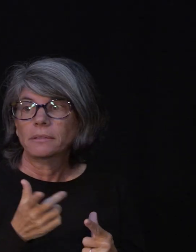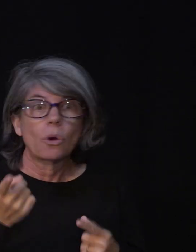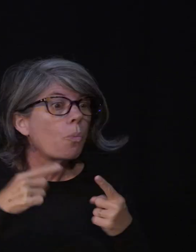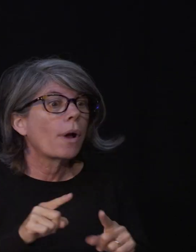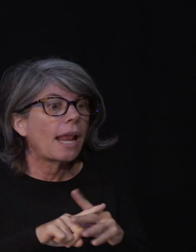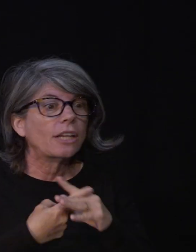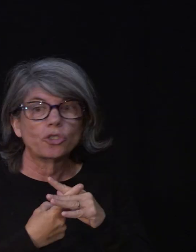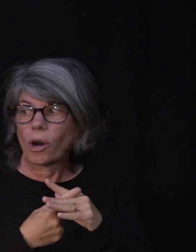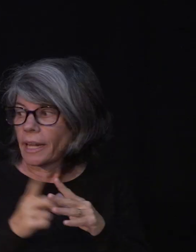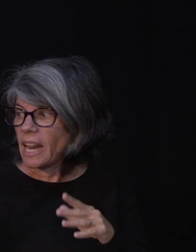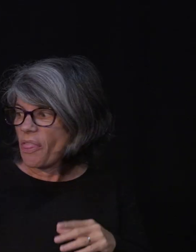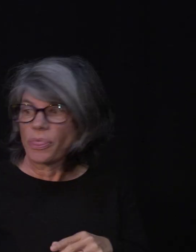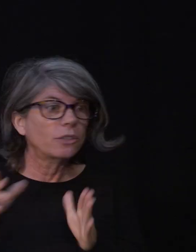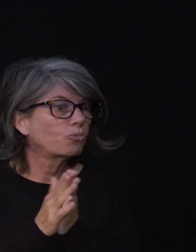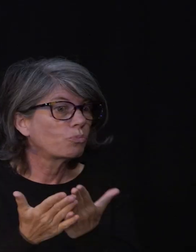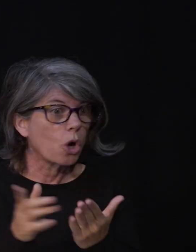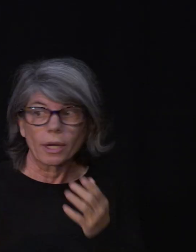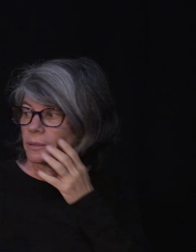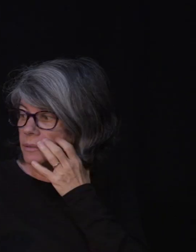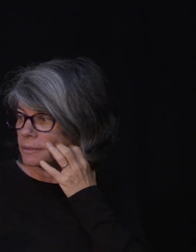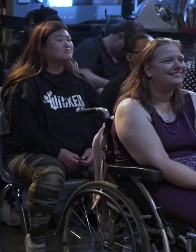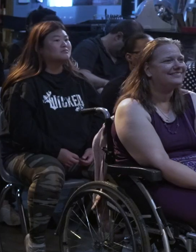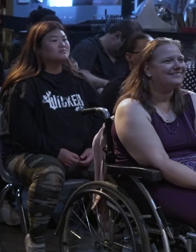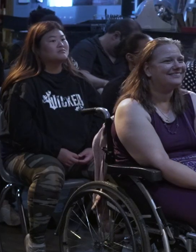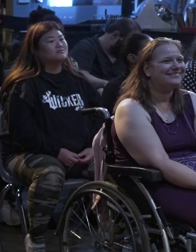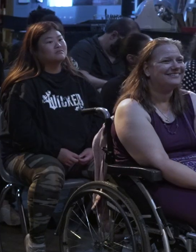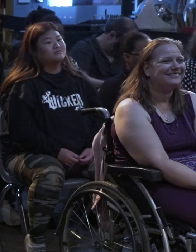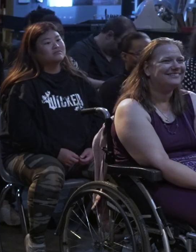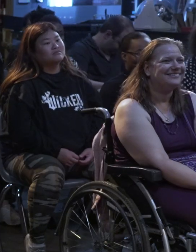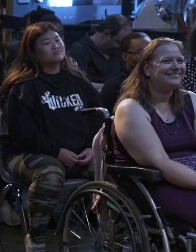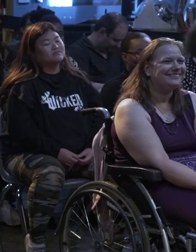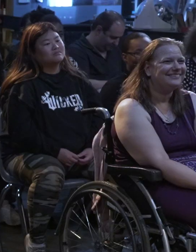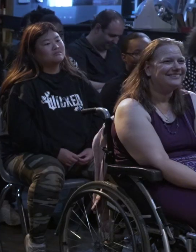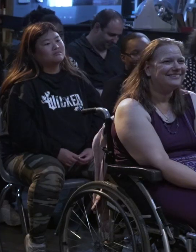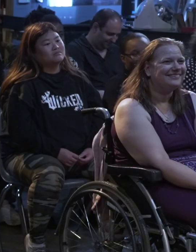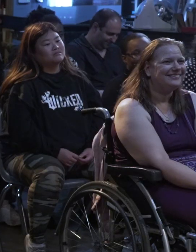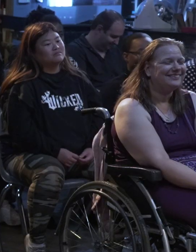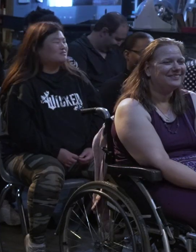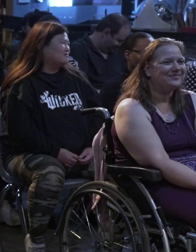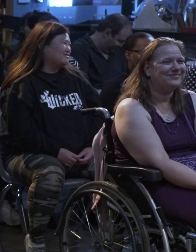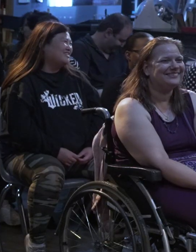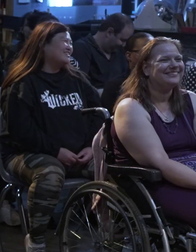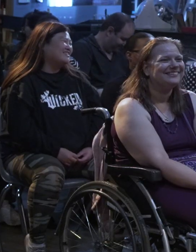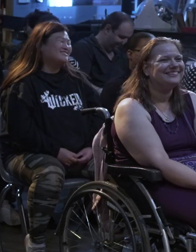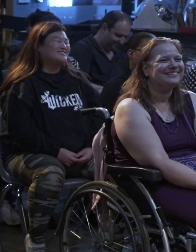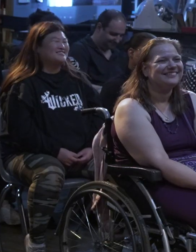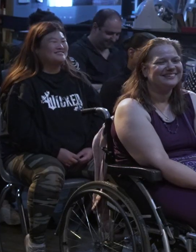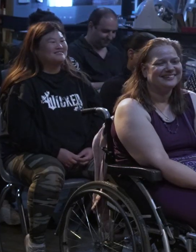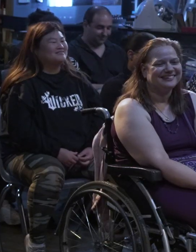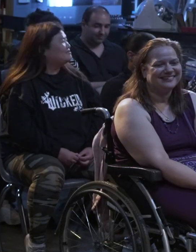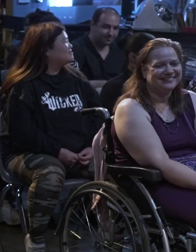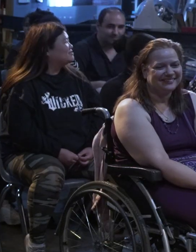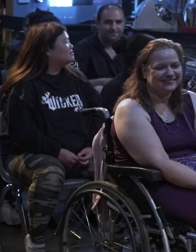when I started this book, it's hard to find,